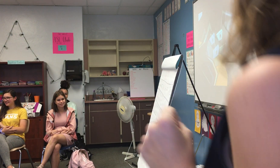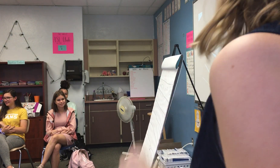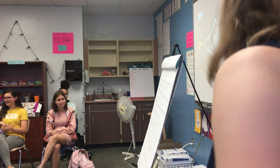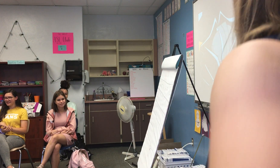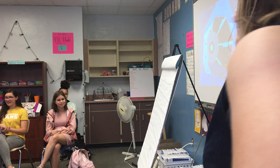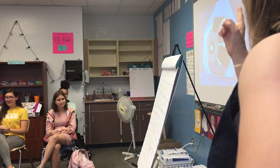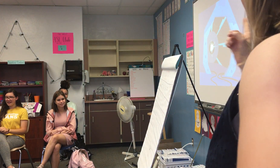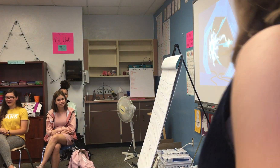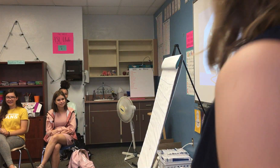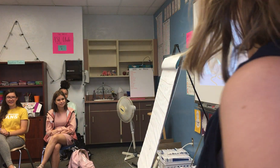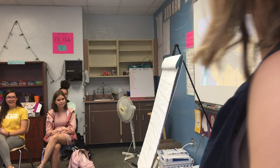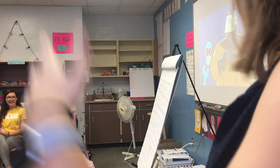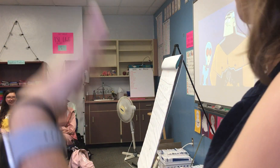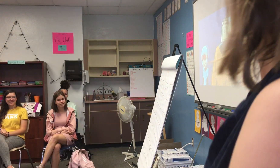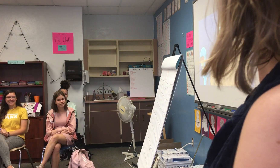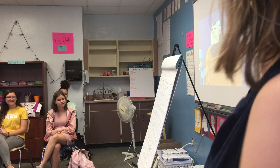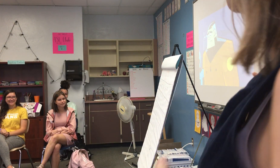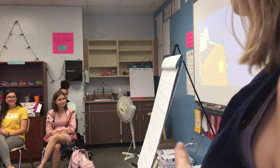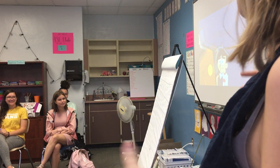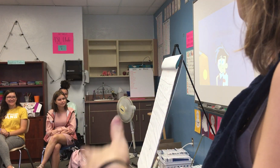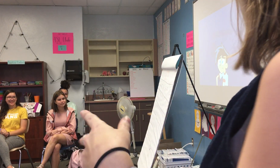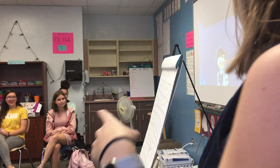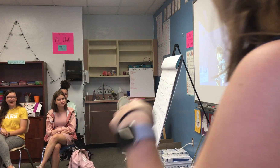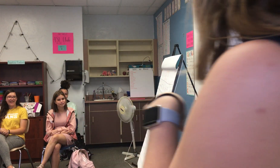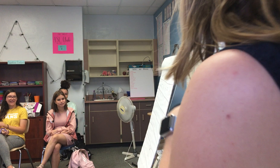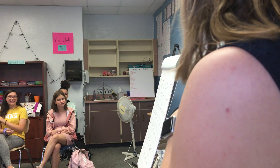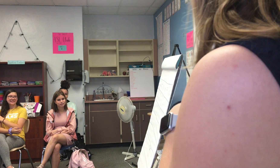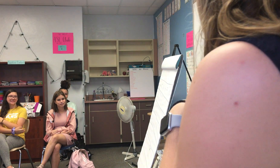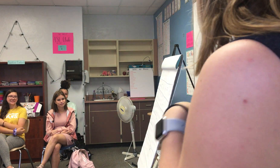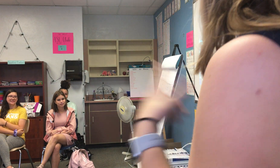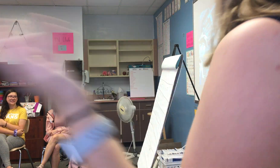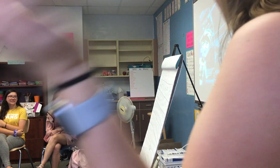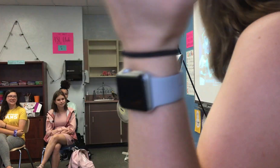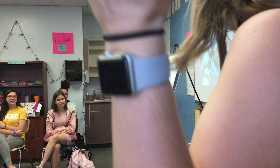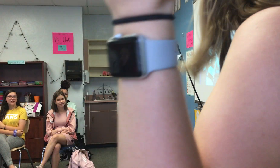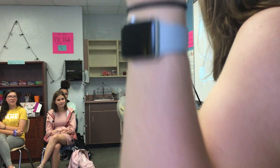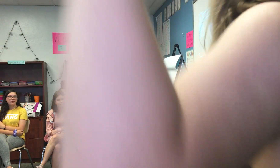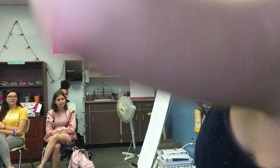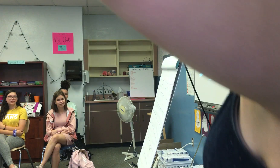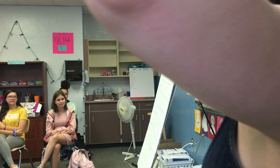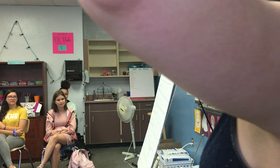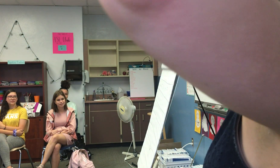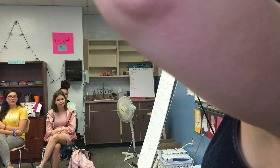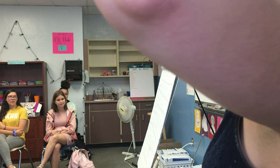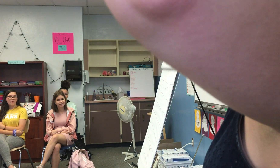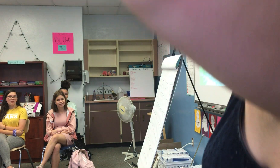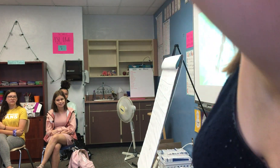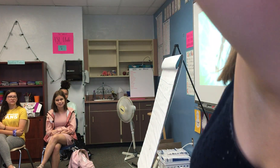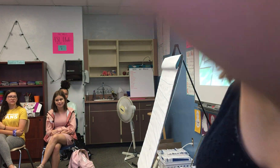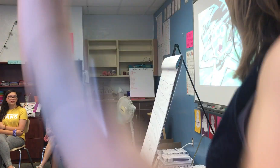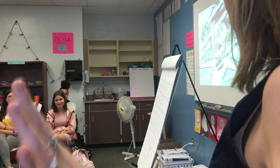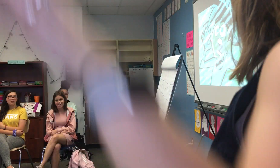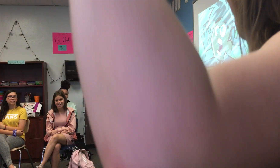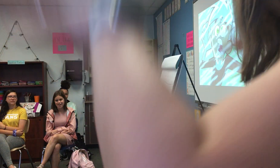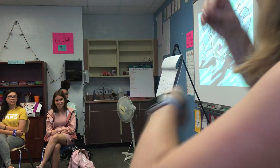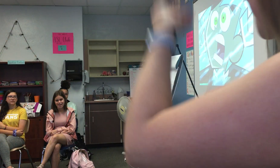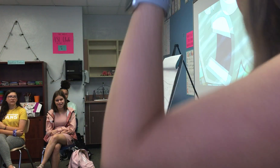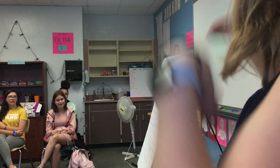it didn't quite work, his folks they just quit. Then Danny took a look inside of it. There was a great big flash of things to change. His molecules got all